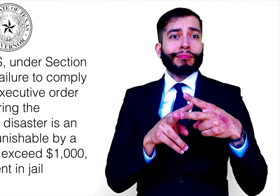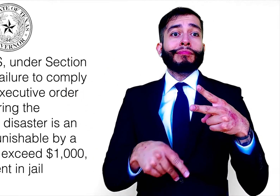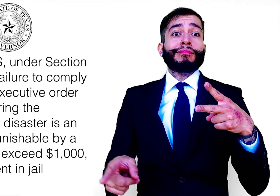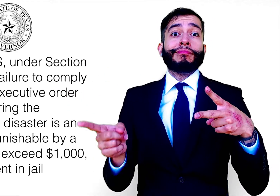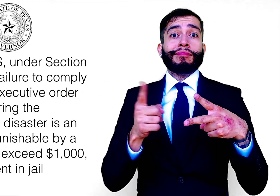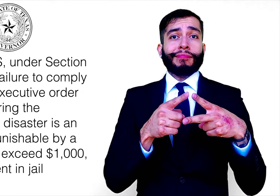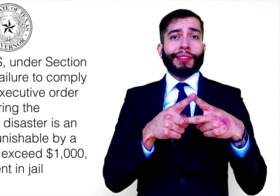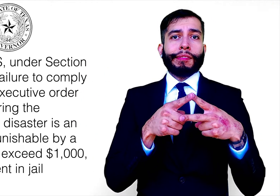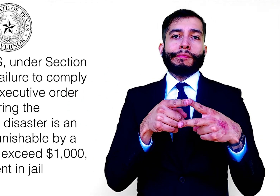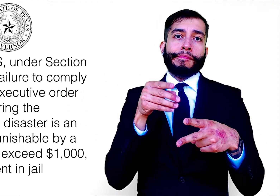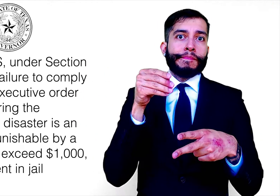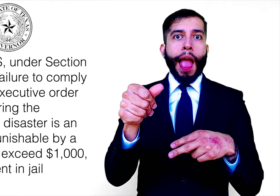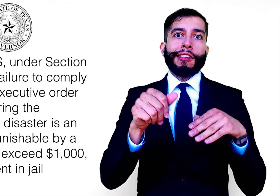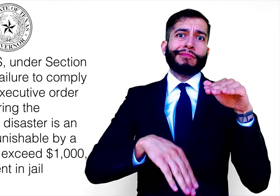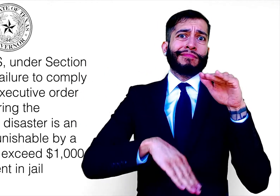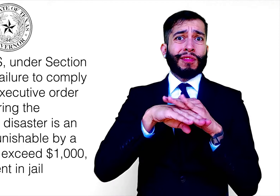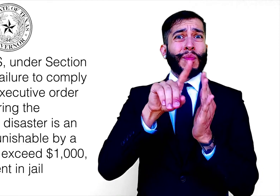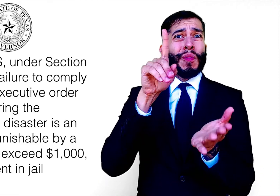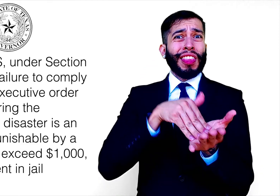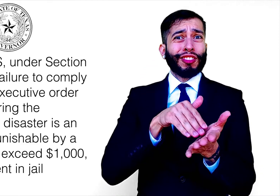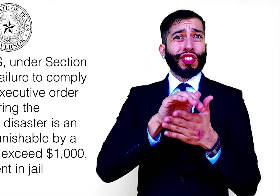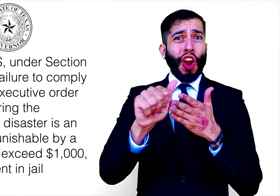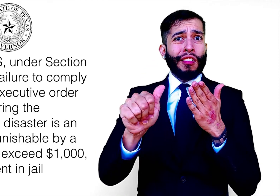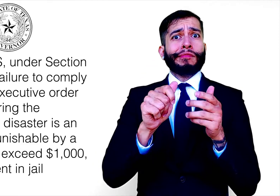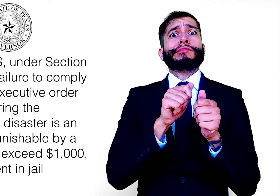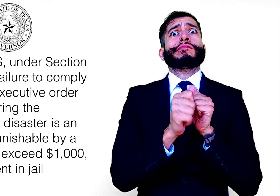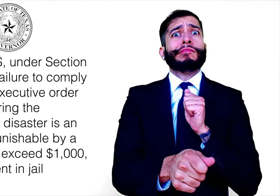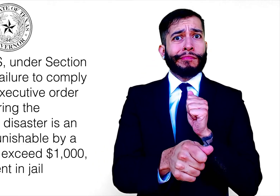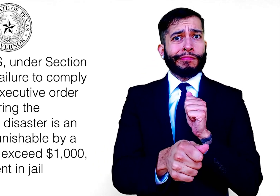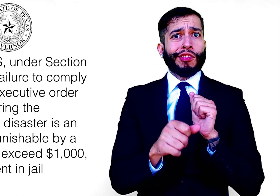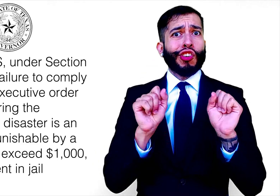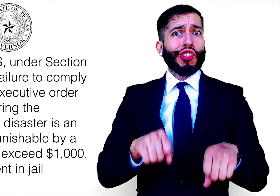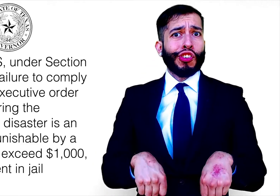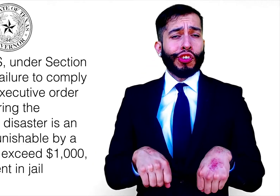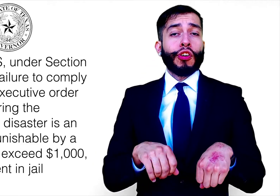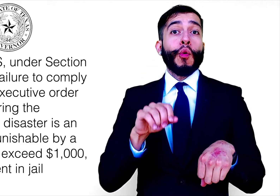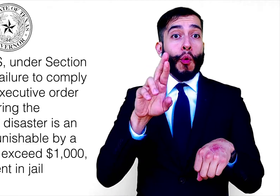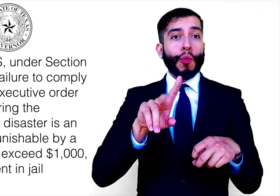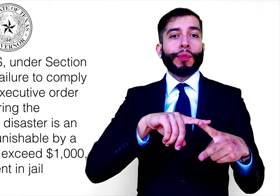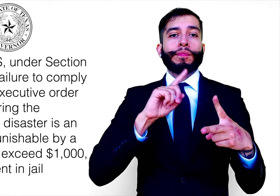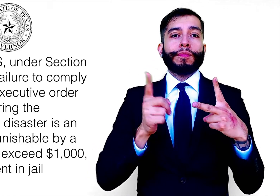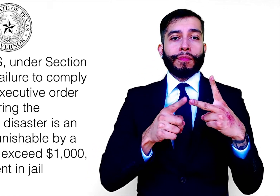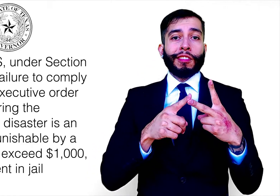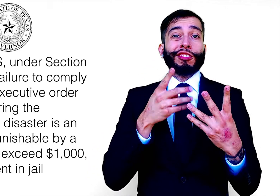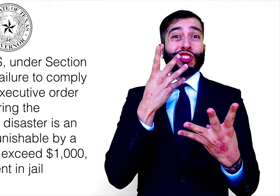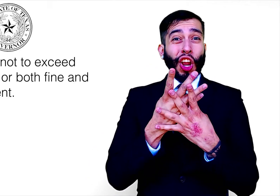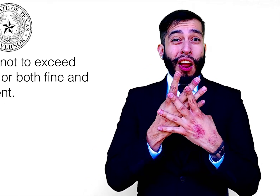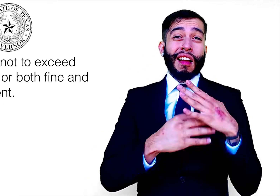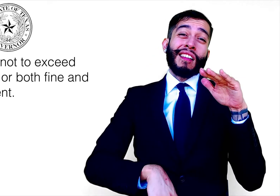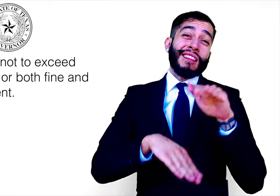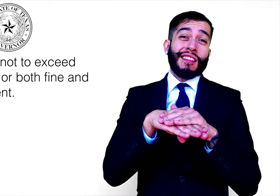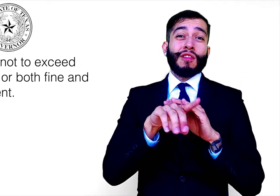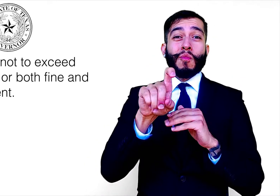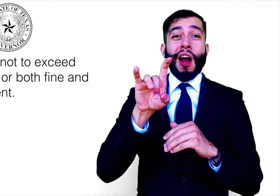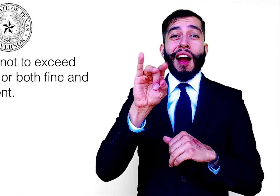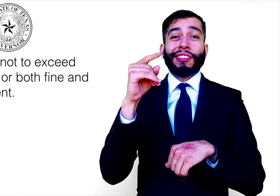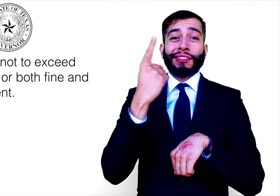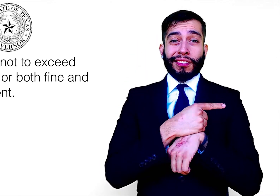a fine not to exceed $1,000, confinement in jail for a term not to exceed 180 days, or